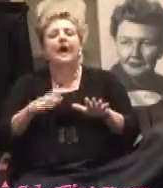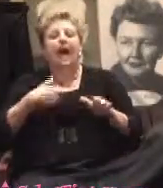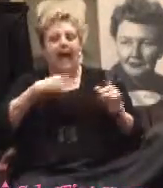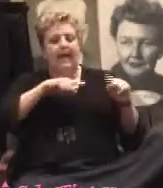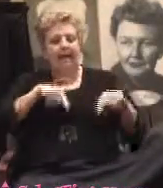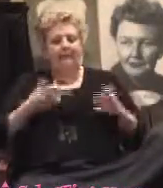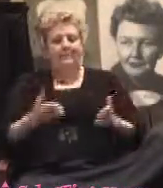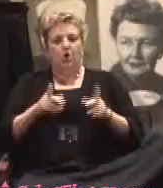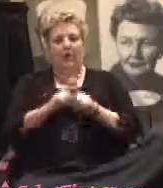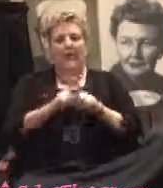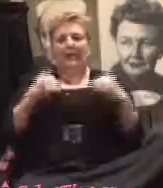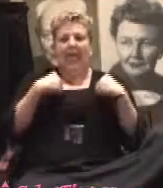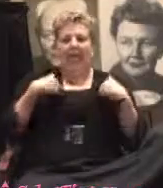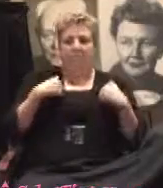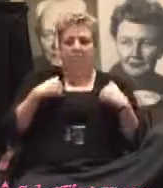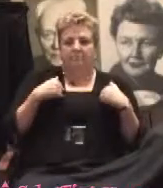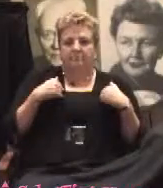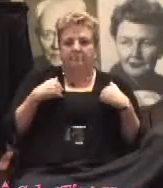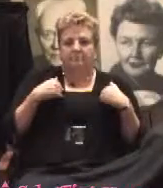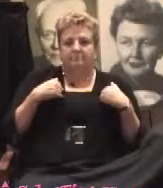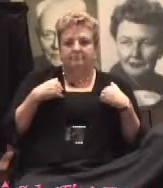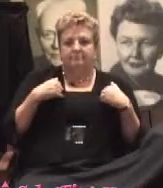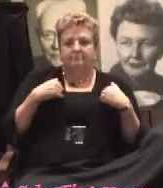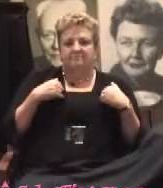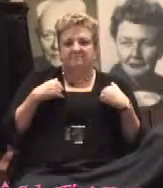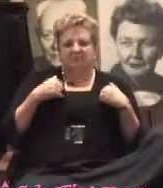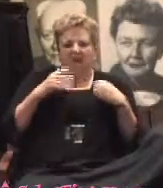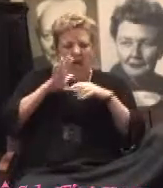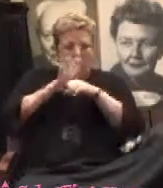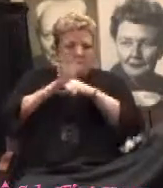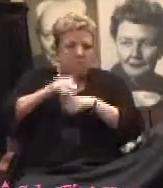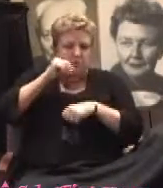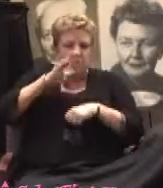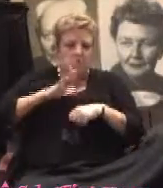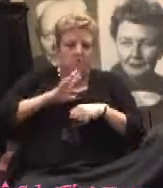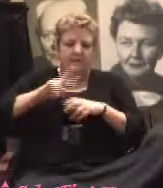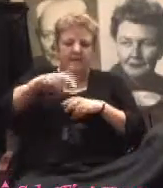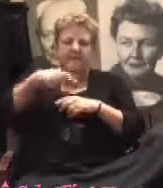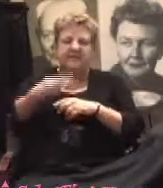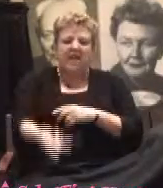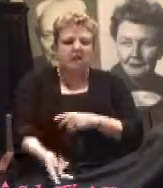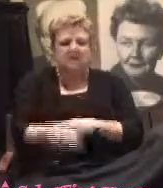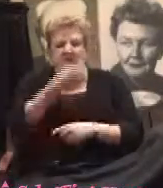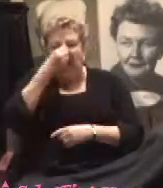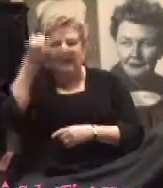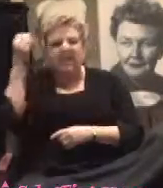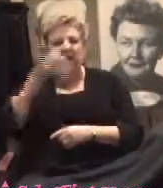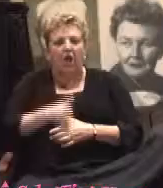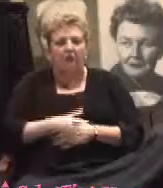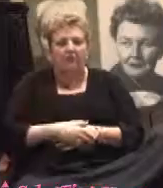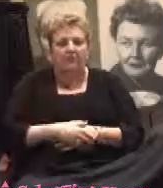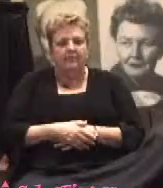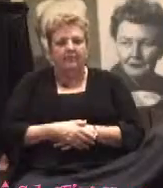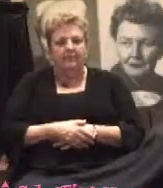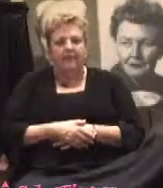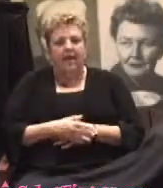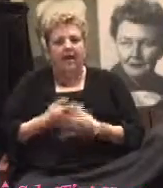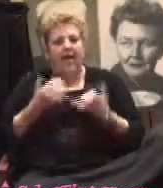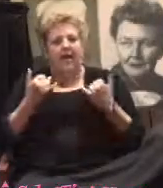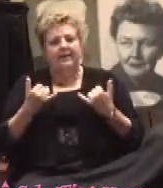animal. I pushed a girl down a flight of stairs and I didn't care at all. And now I get to take care of the most elegant,